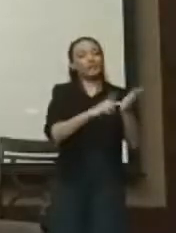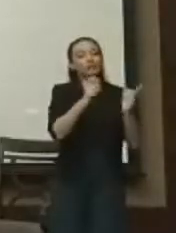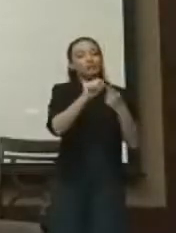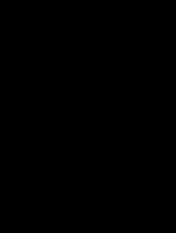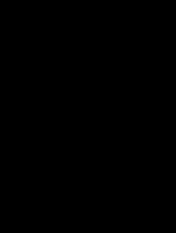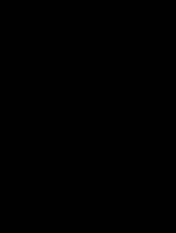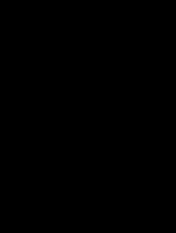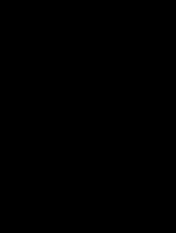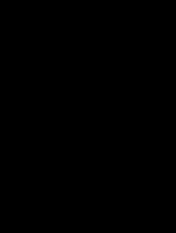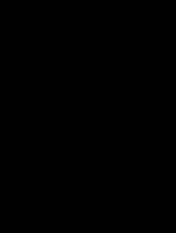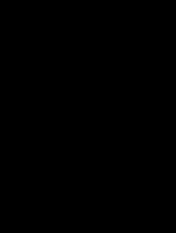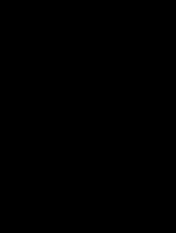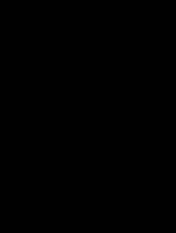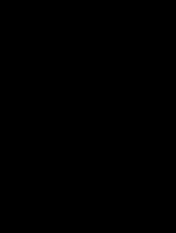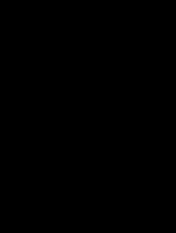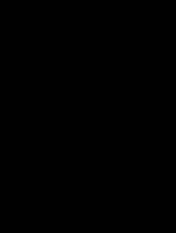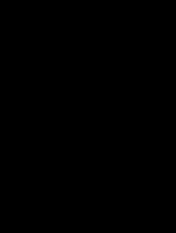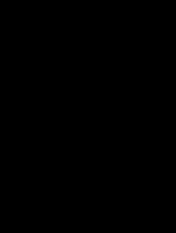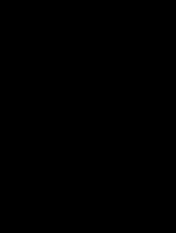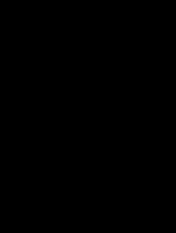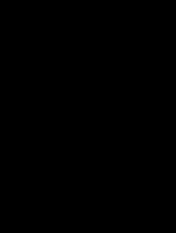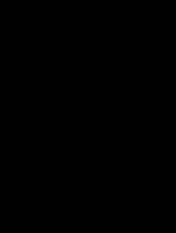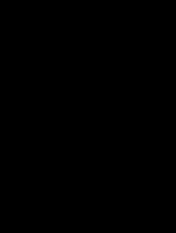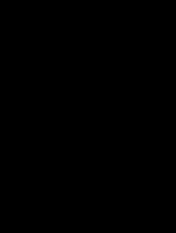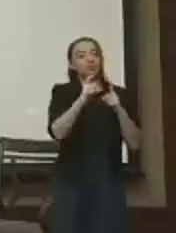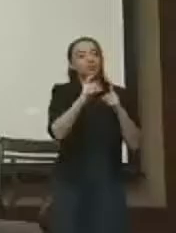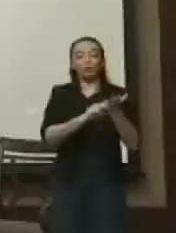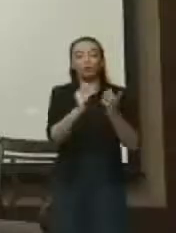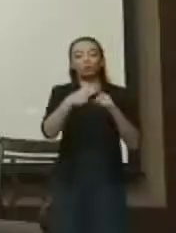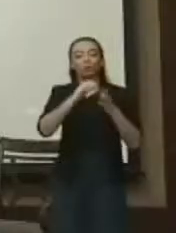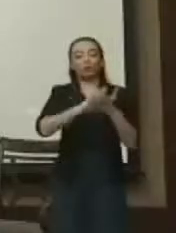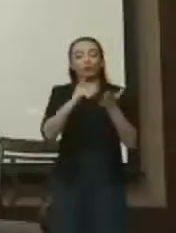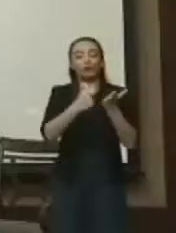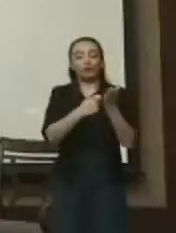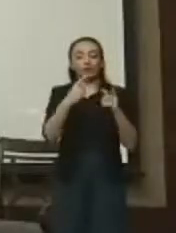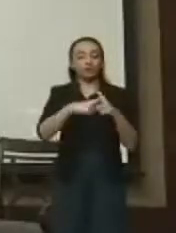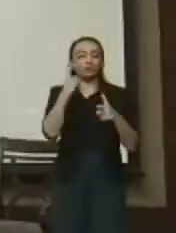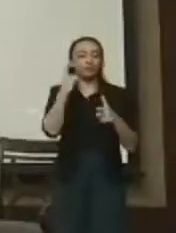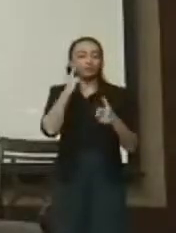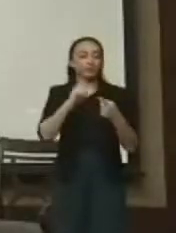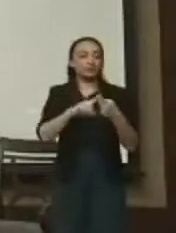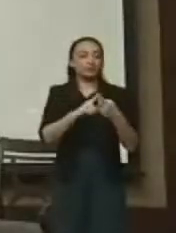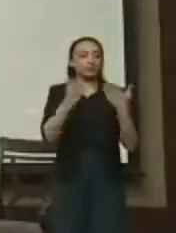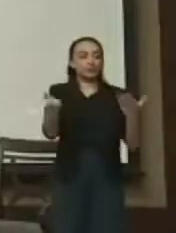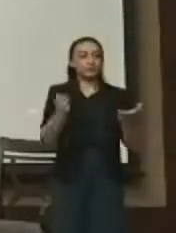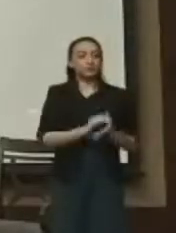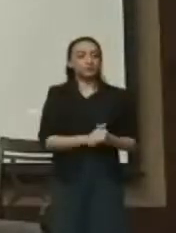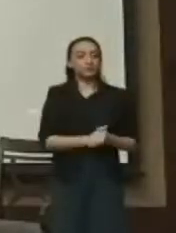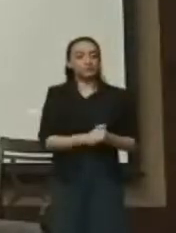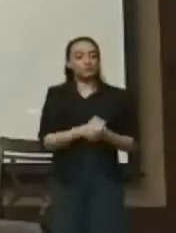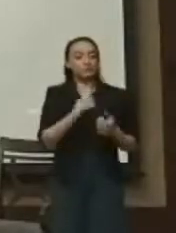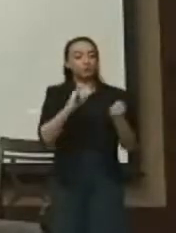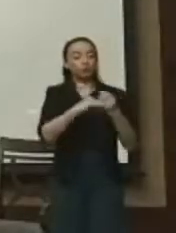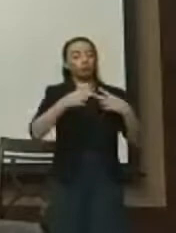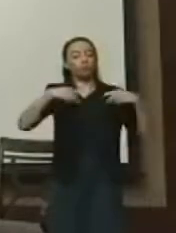NCP-EDP, Mr. Rana Mukherjee, Senior Advocate, Supreme Court of India,